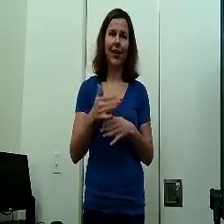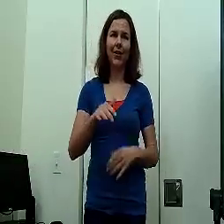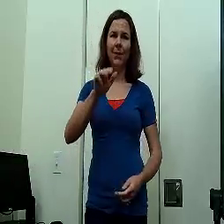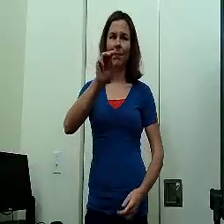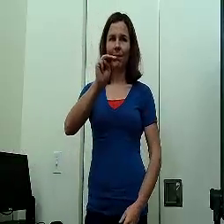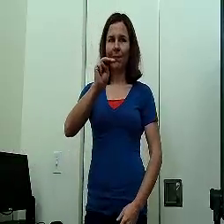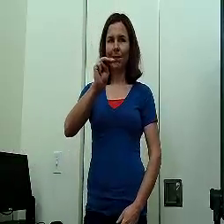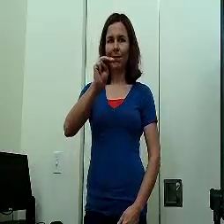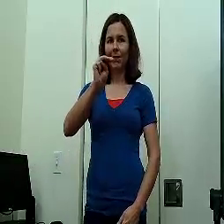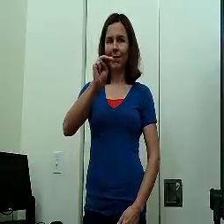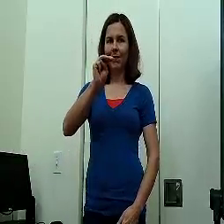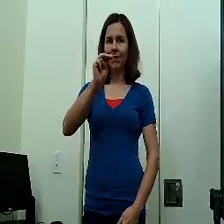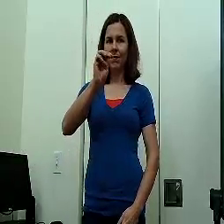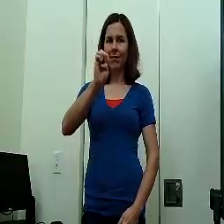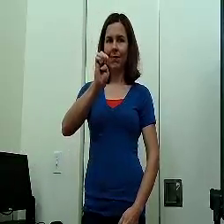video.